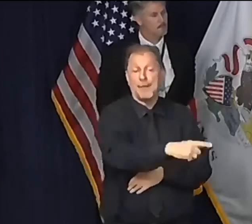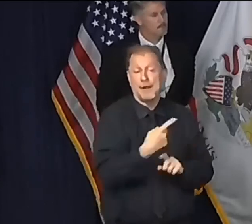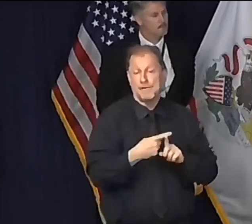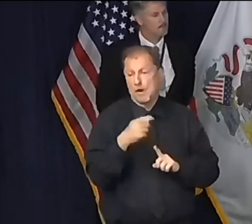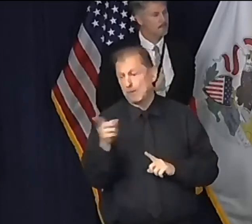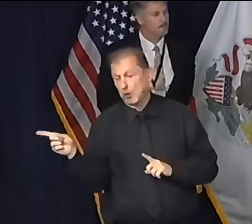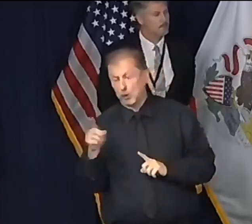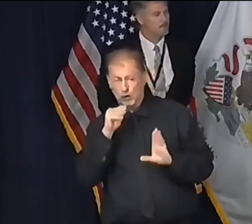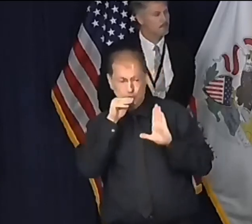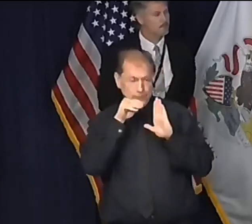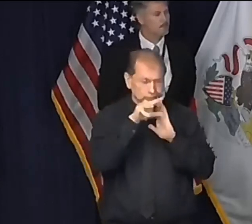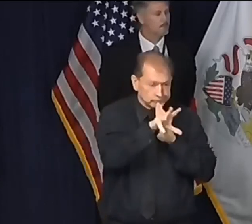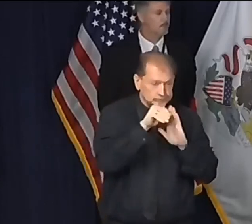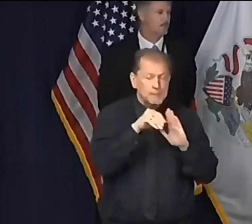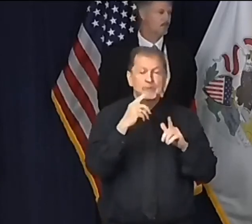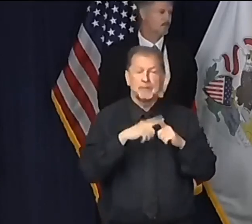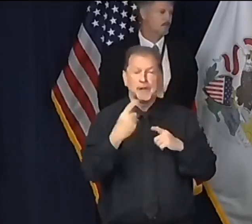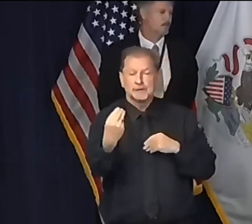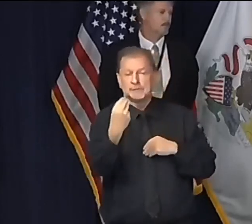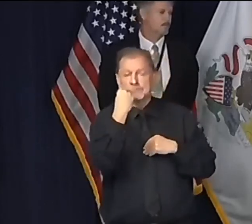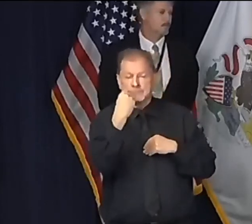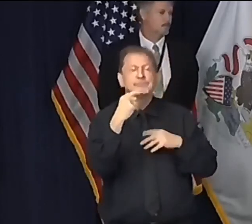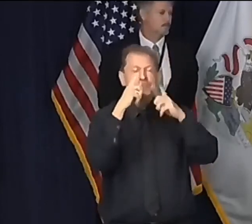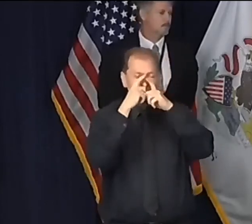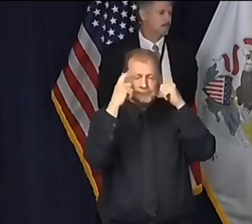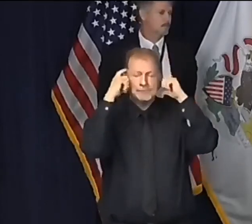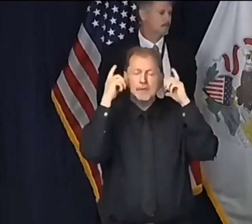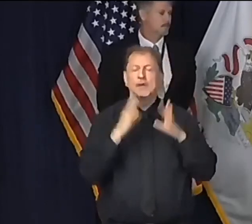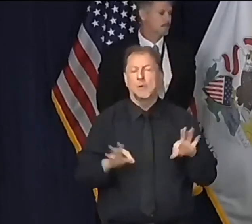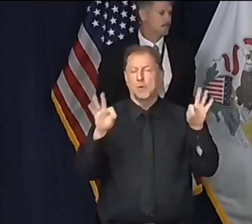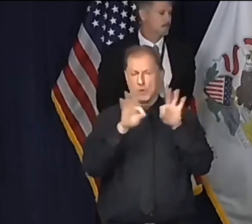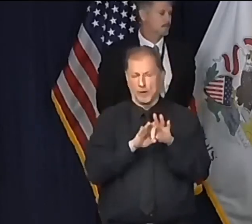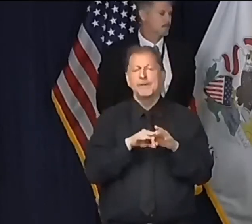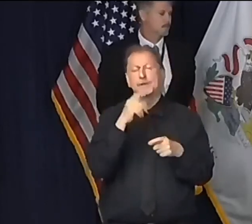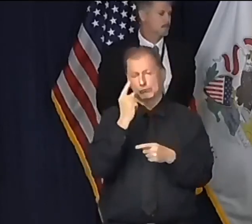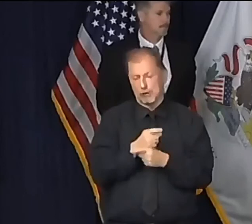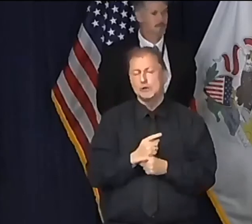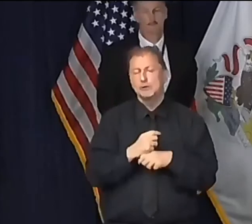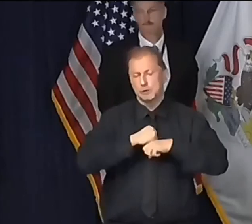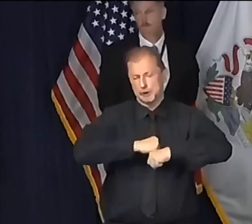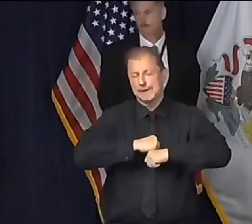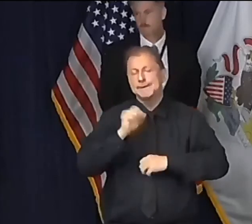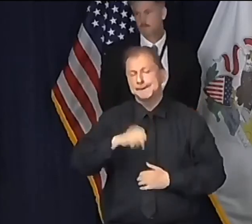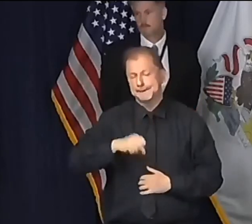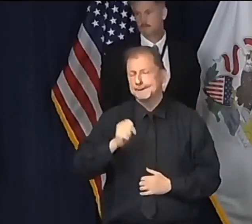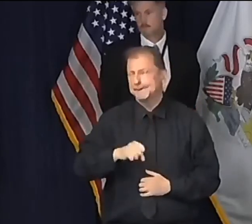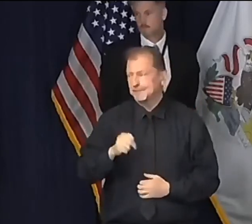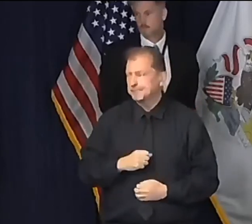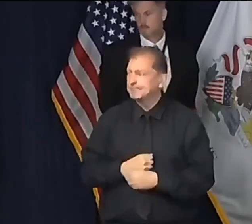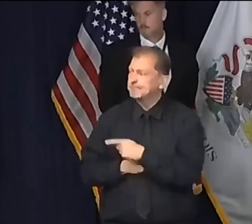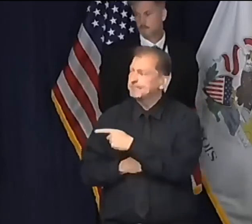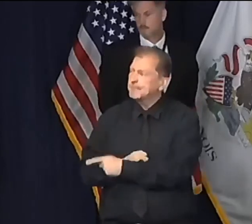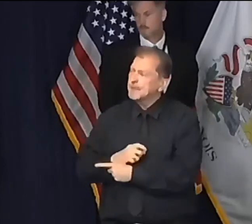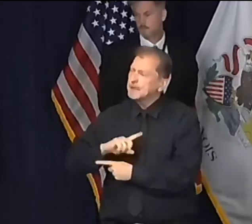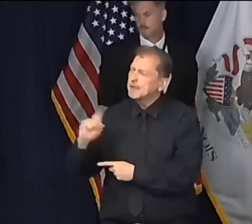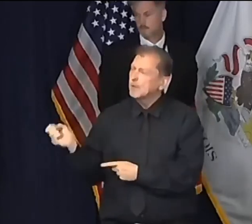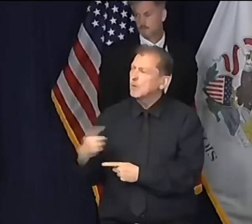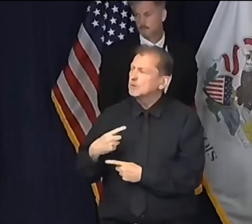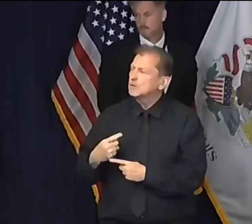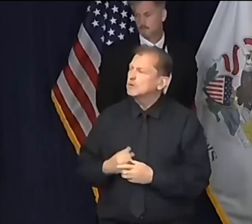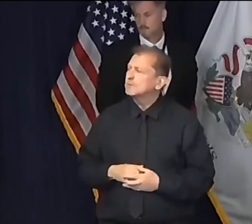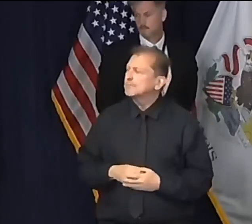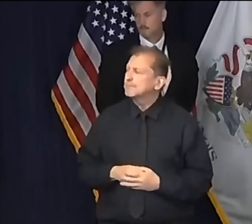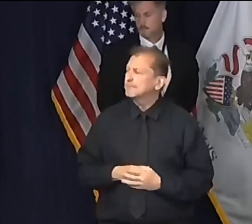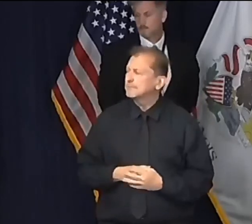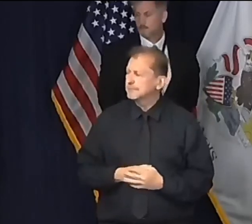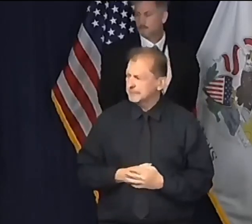protection, not to mention your own, it is the right thing to do. Yep. Some questions from online. You've